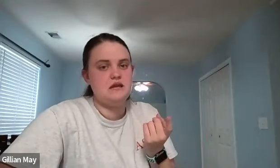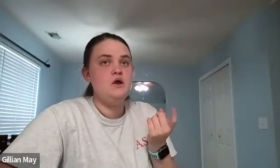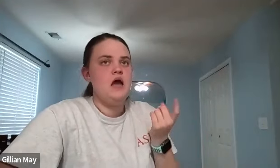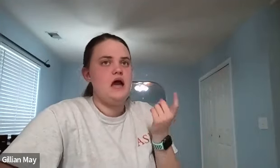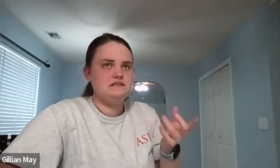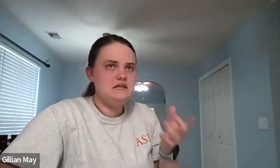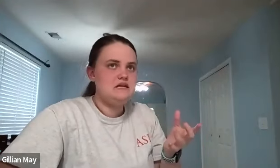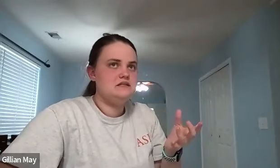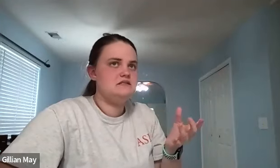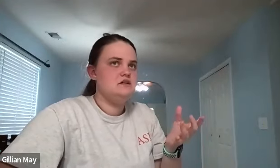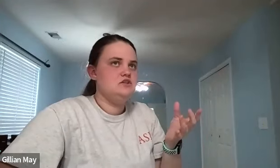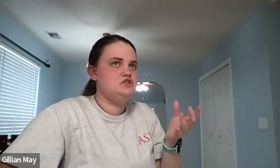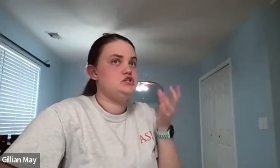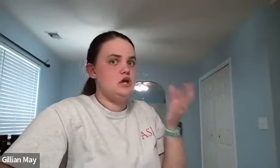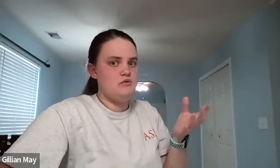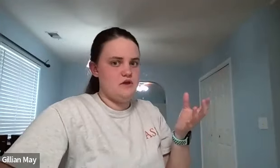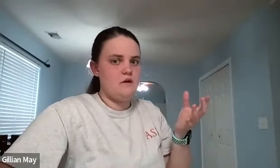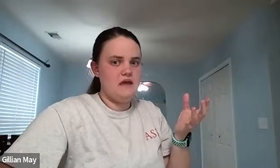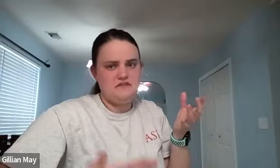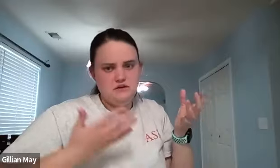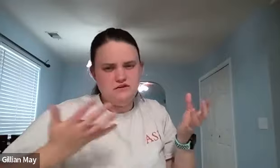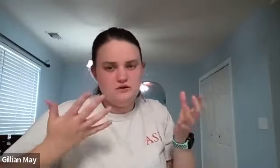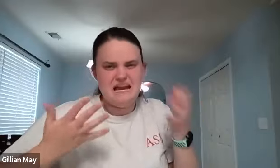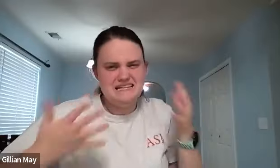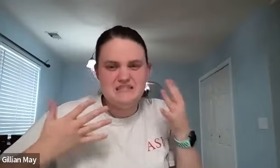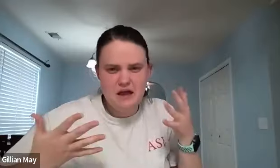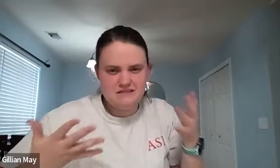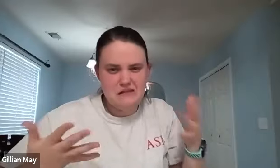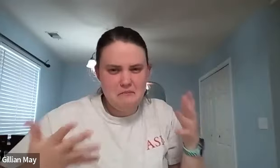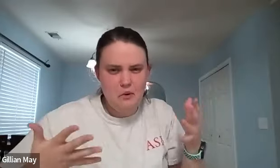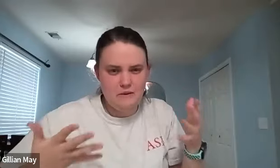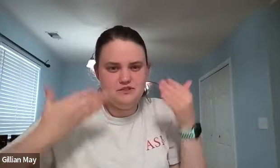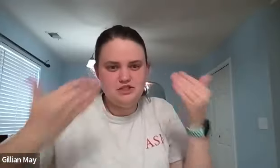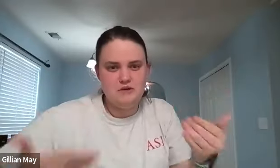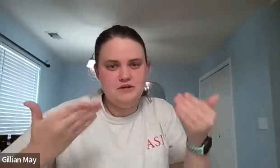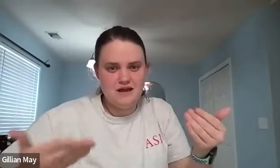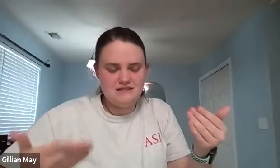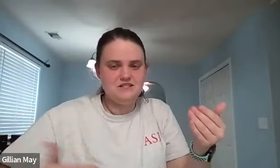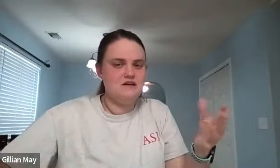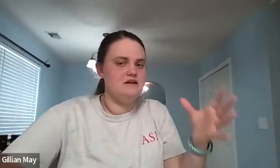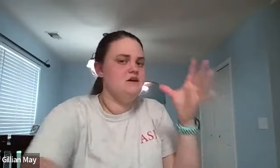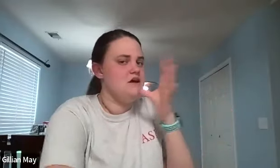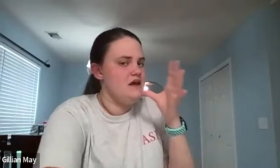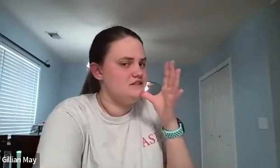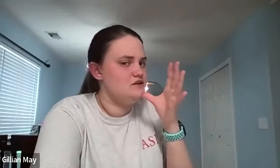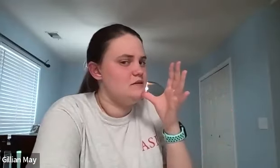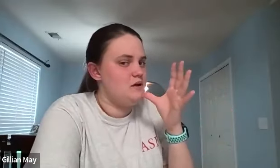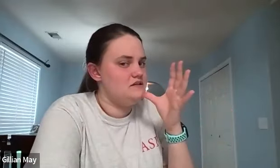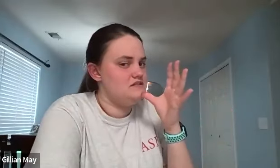saying, as kids, to show them, and I think you've noticed I tend to bounce a lot more when I'm showing you guys that sign, and so they probably saw